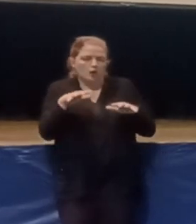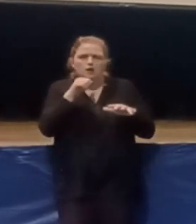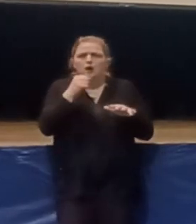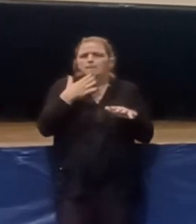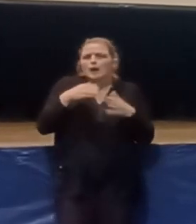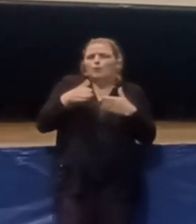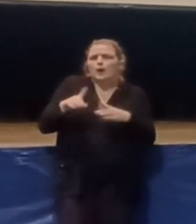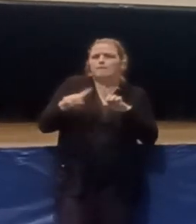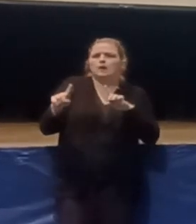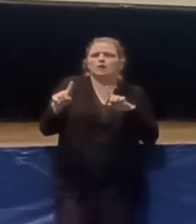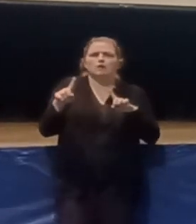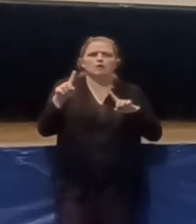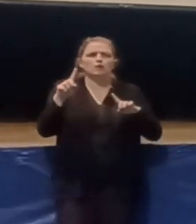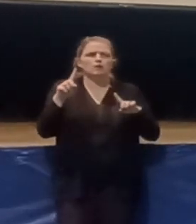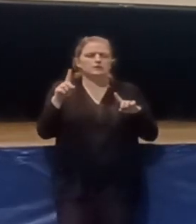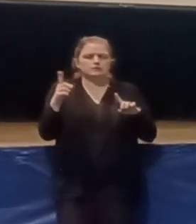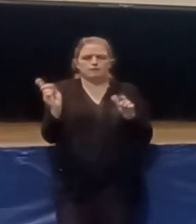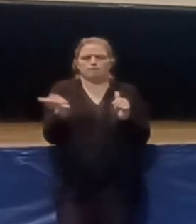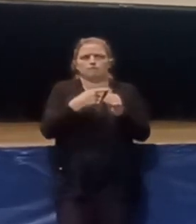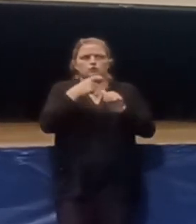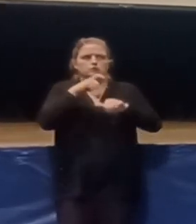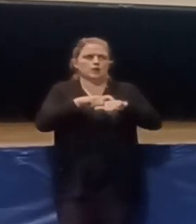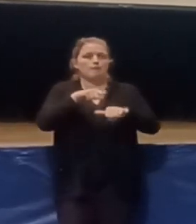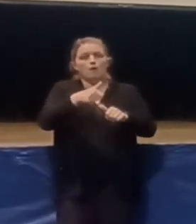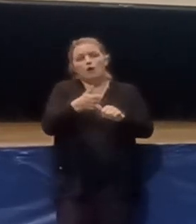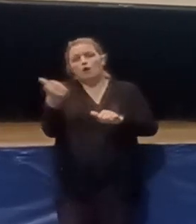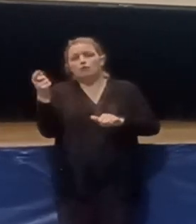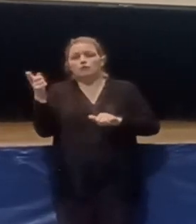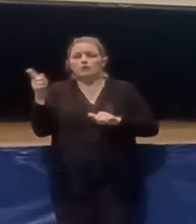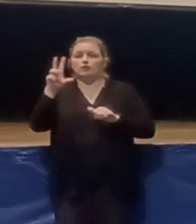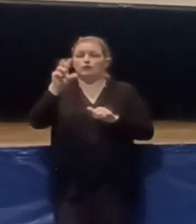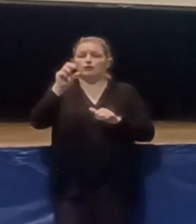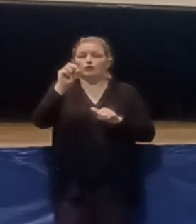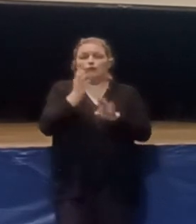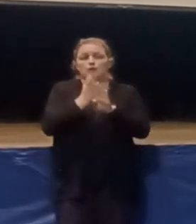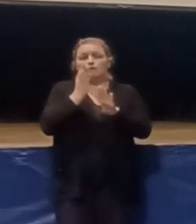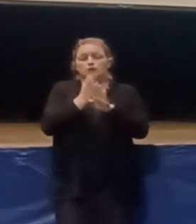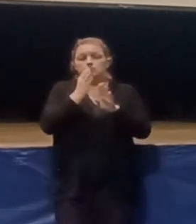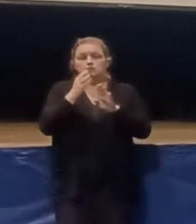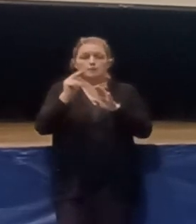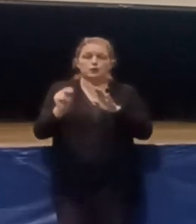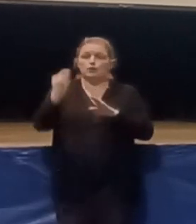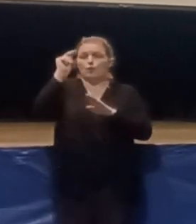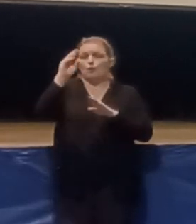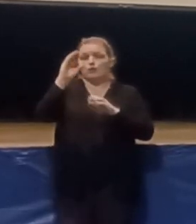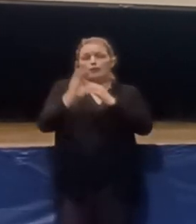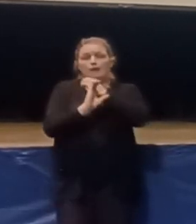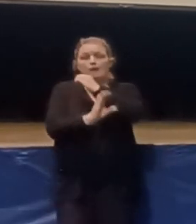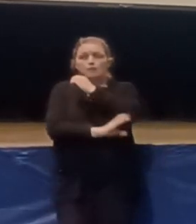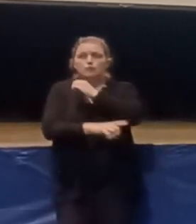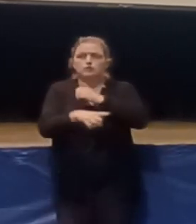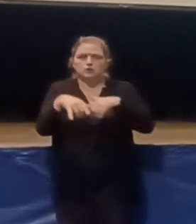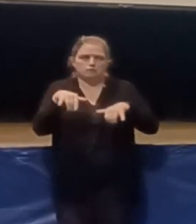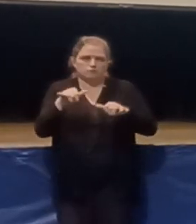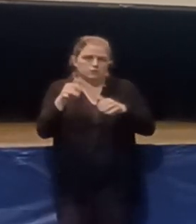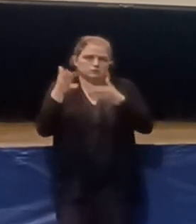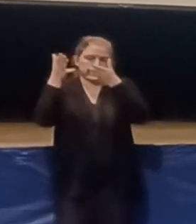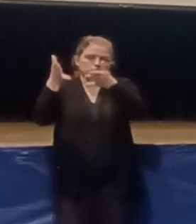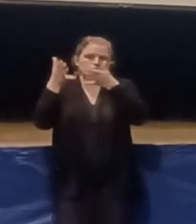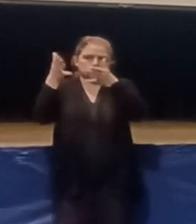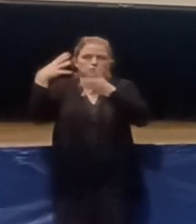bad way, that here's the first time, other than the 30 buses up in North Cambridge, which have already been stored